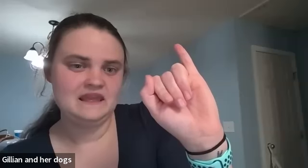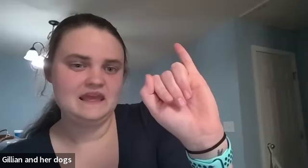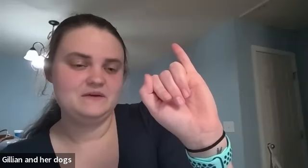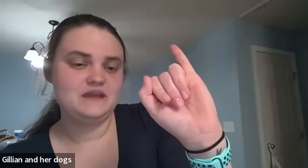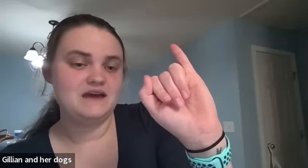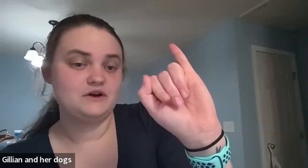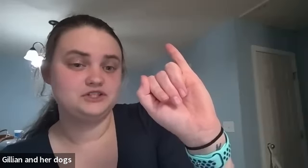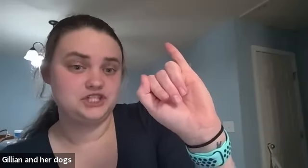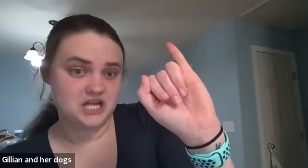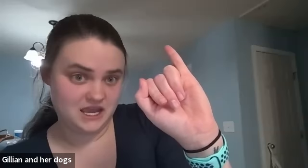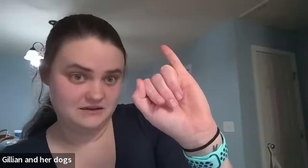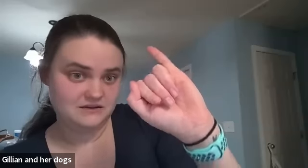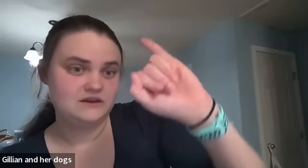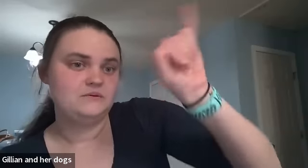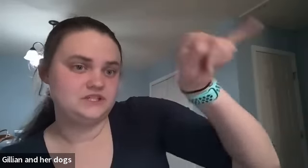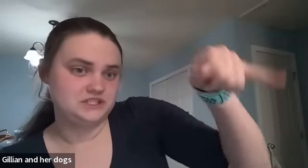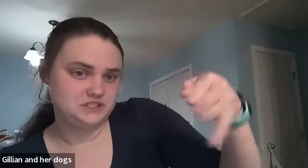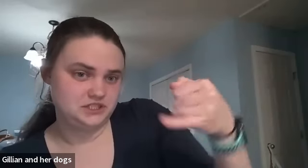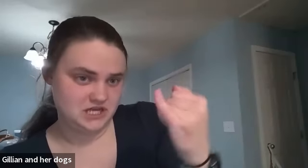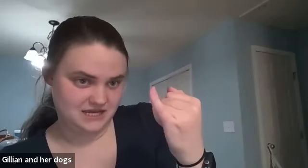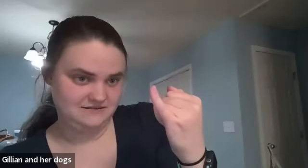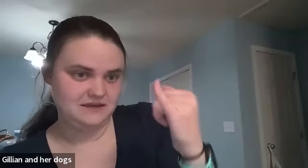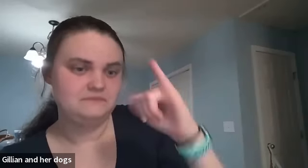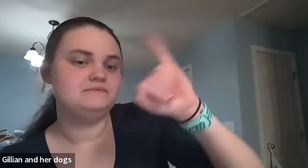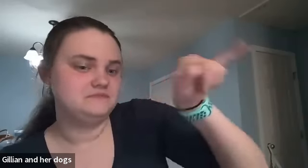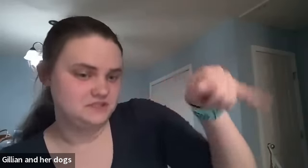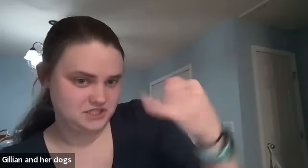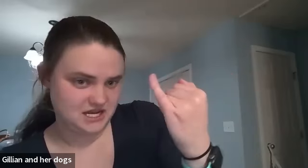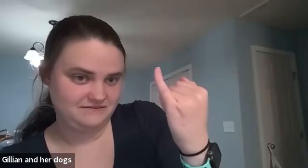And then we have our J, which is J. Yep, J.